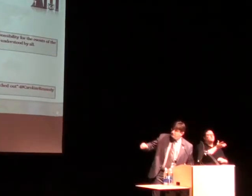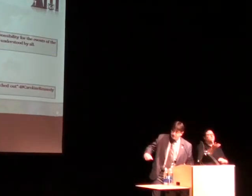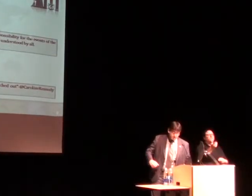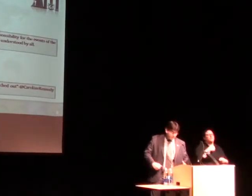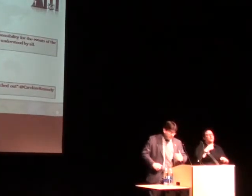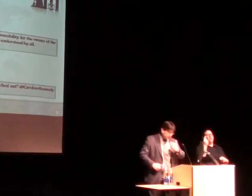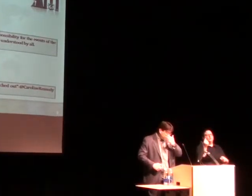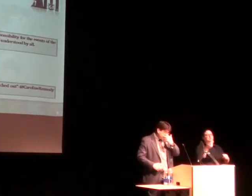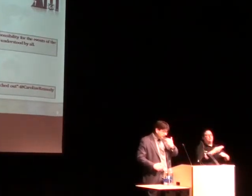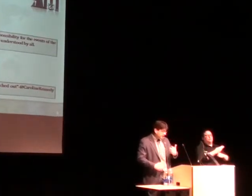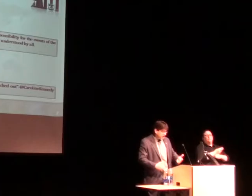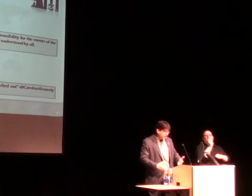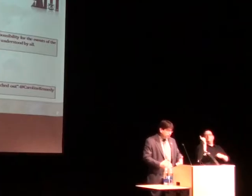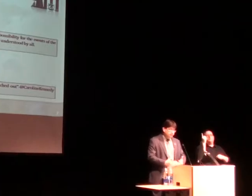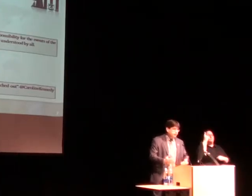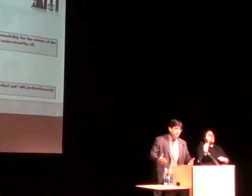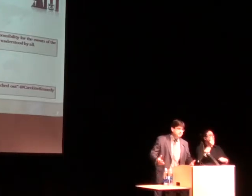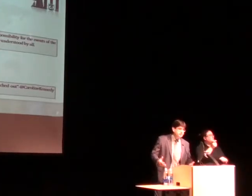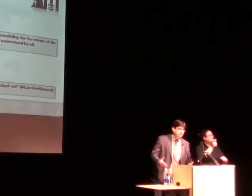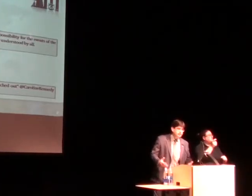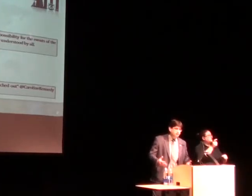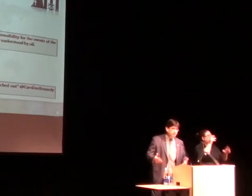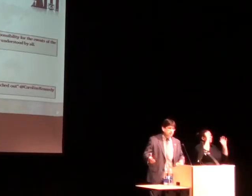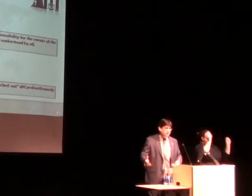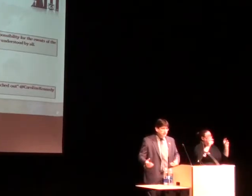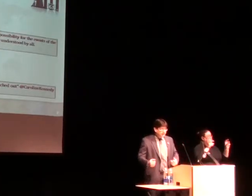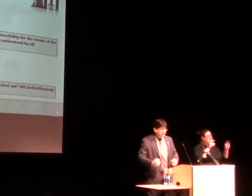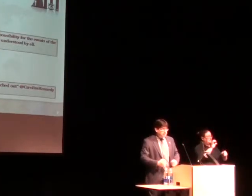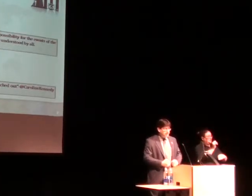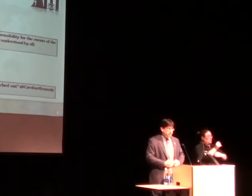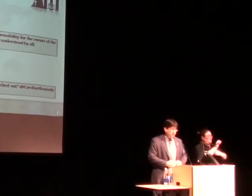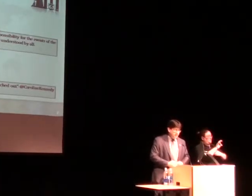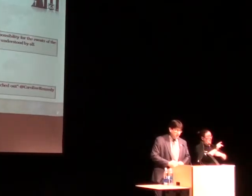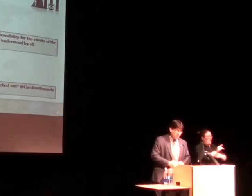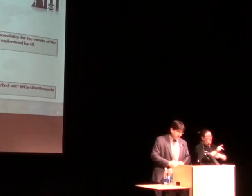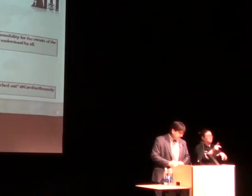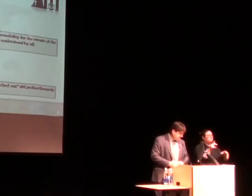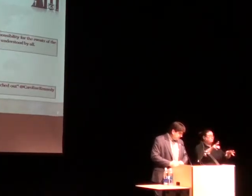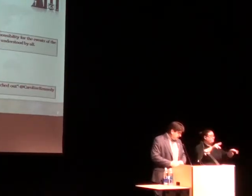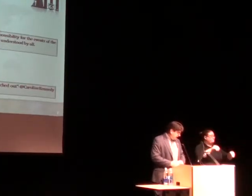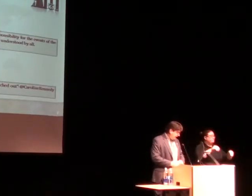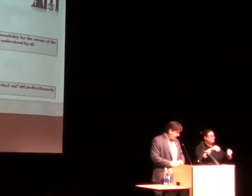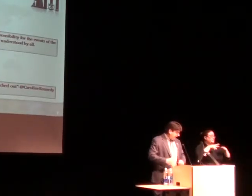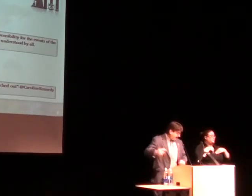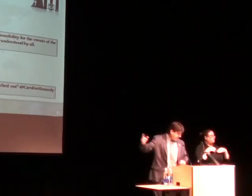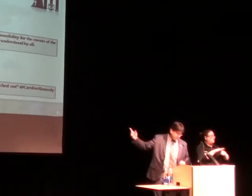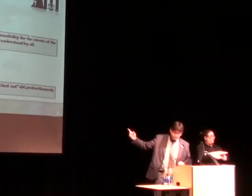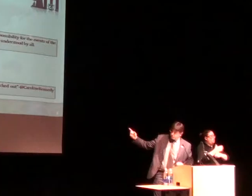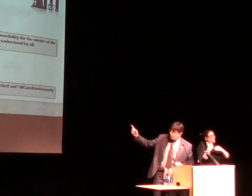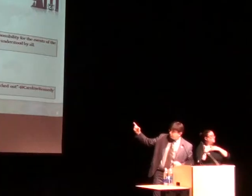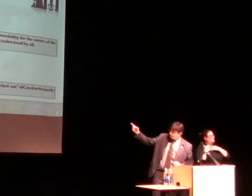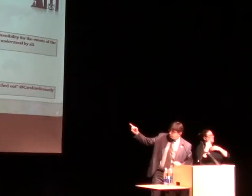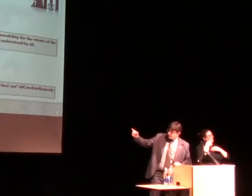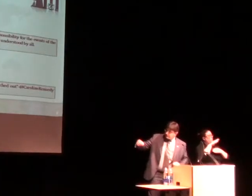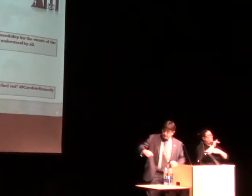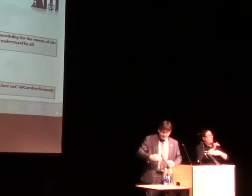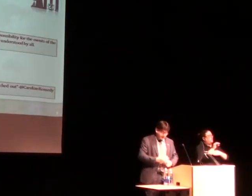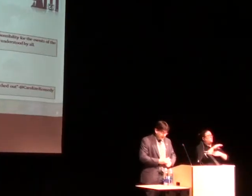I always use this because President Kennedy took full responsibility for the invasion of Bay of Pigs. And I like to